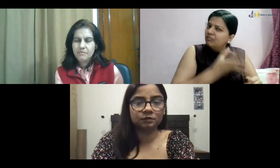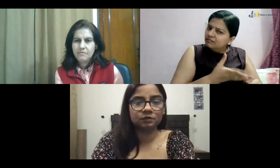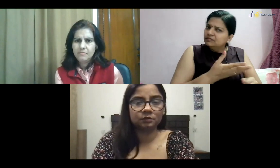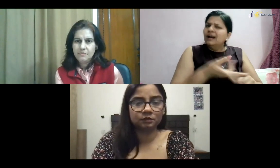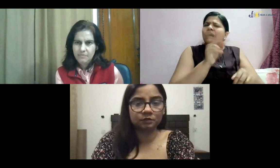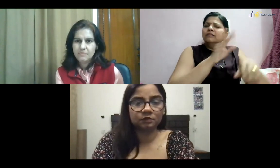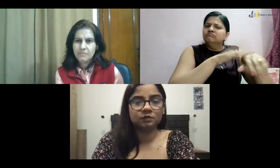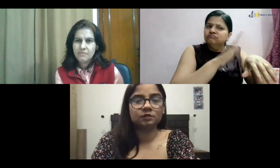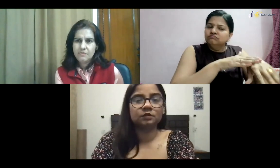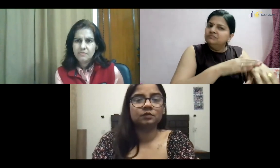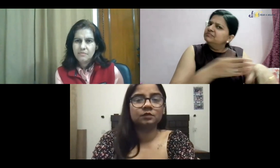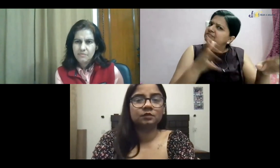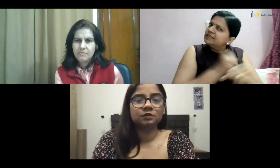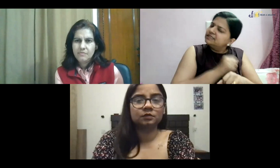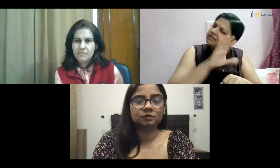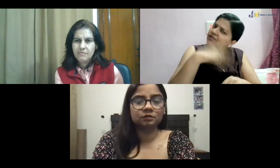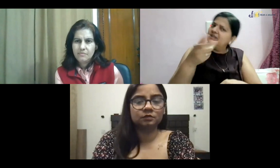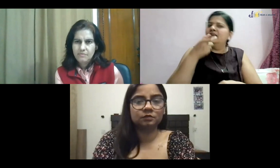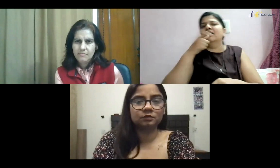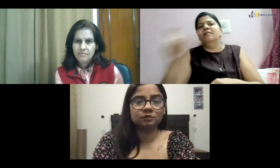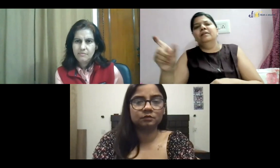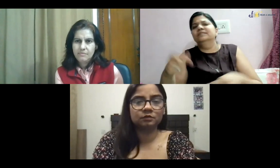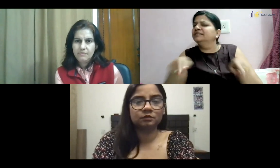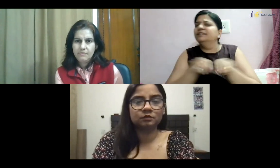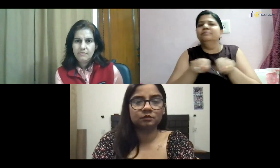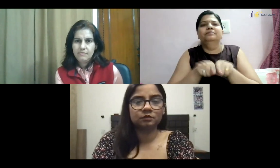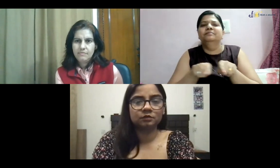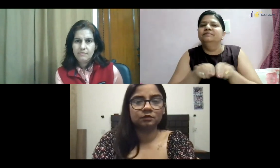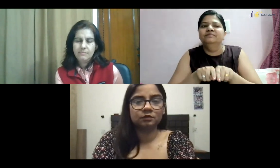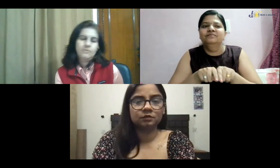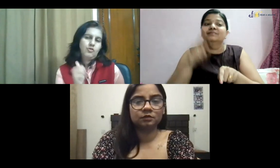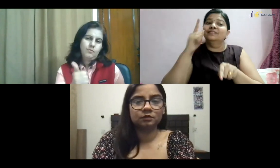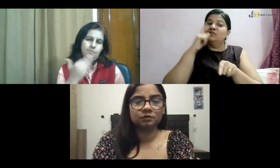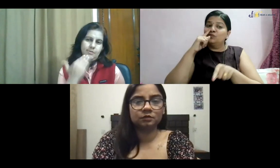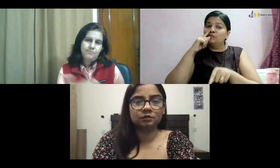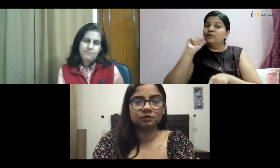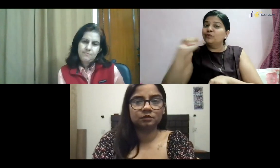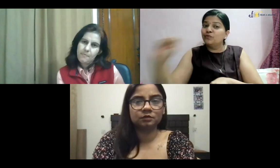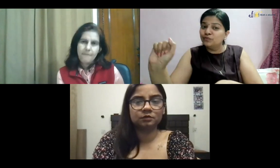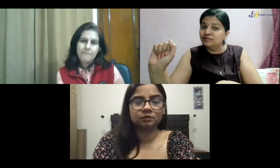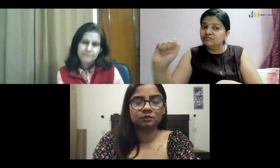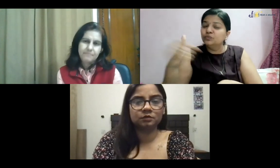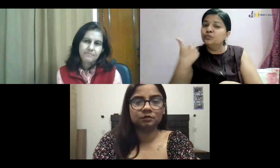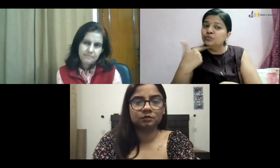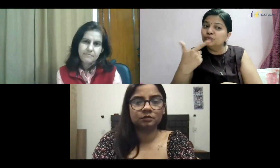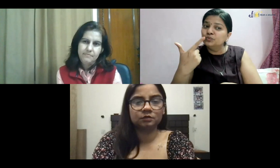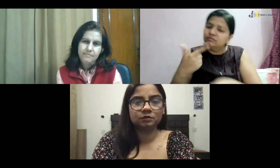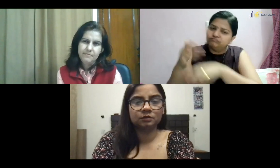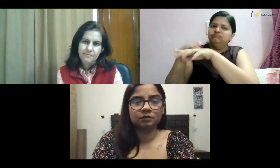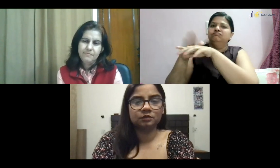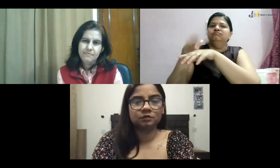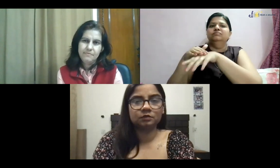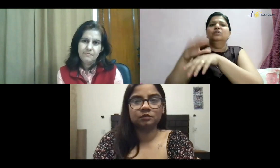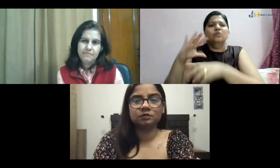handling the salary, if they are ignoring things, and if you have asked again and again, then you can make a complaint likewise.